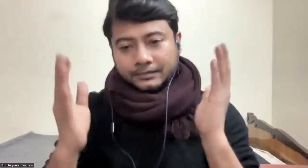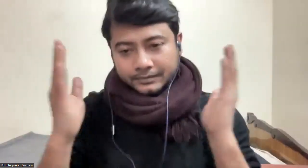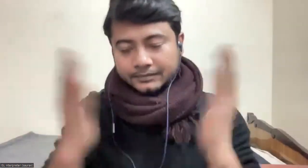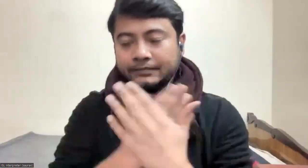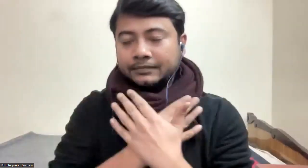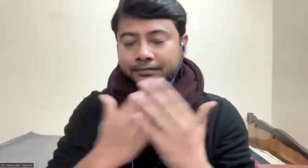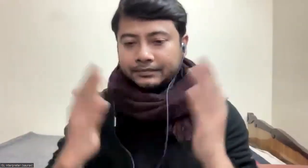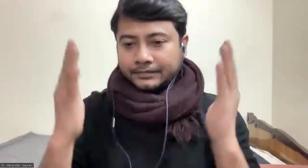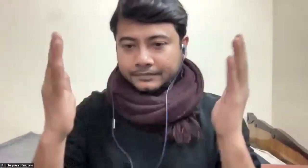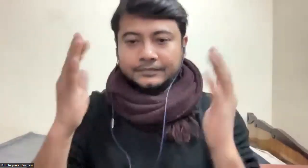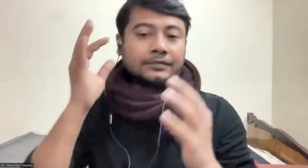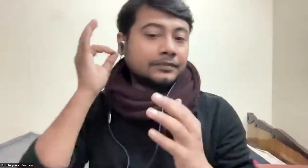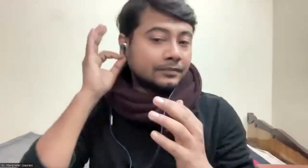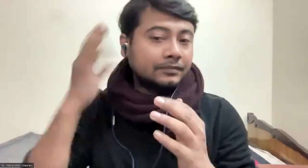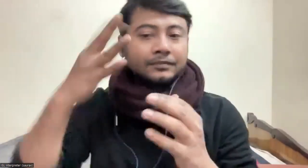Gaur Bhaktavinda.